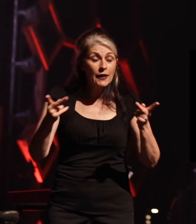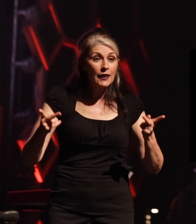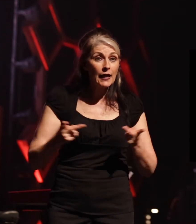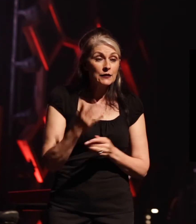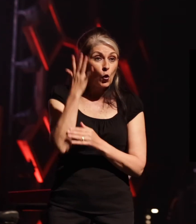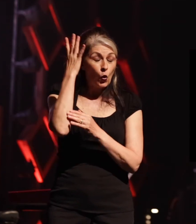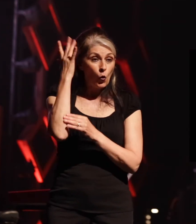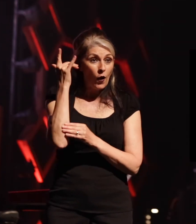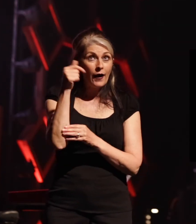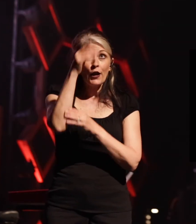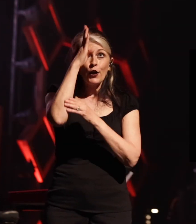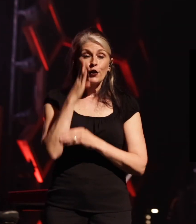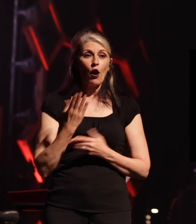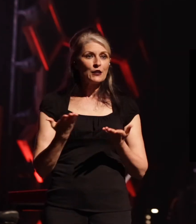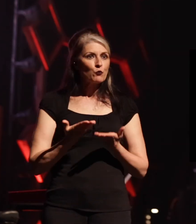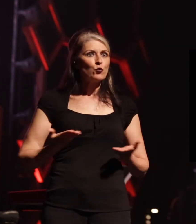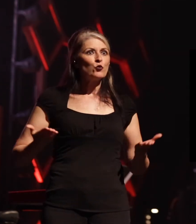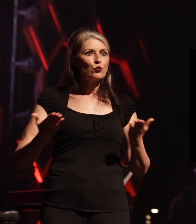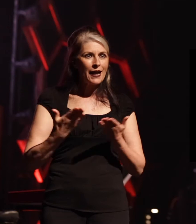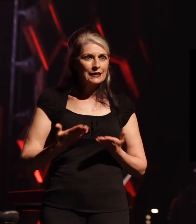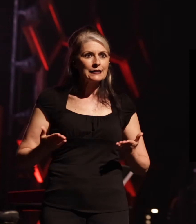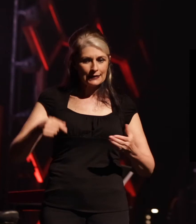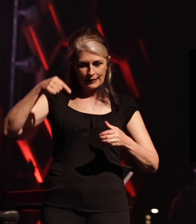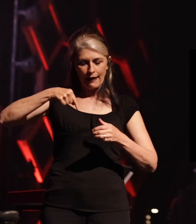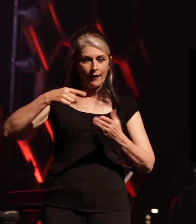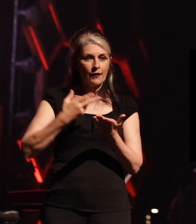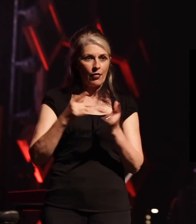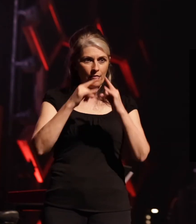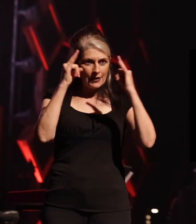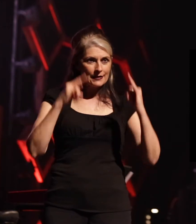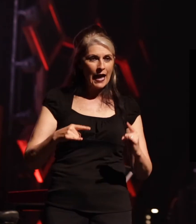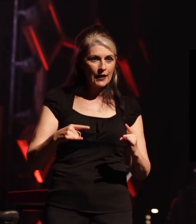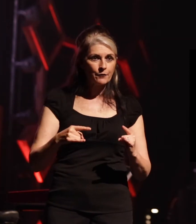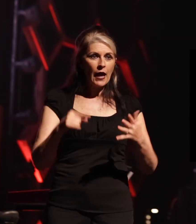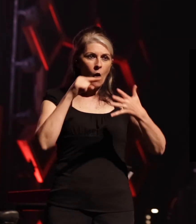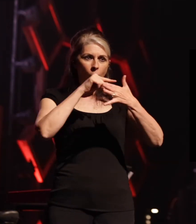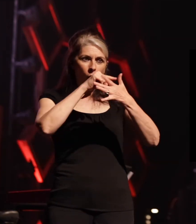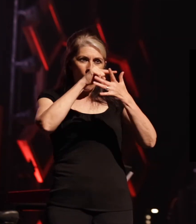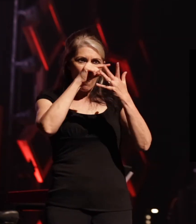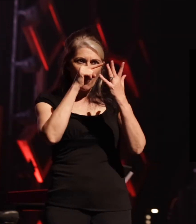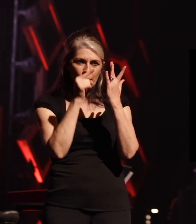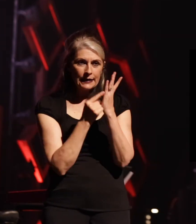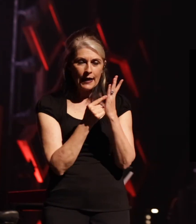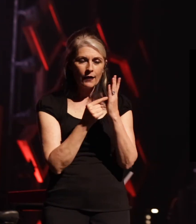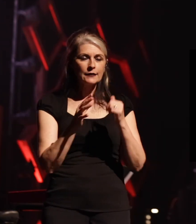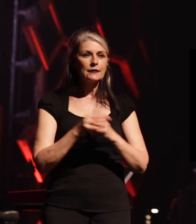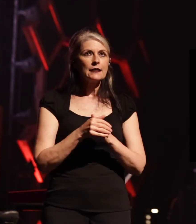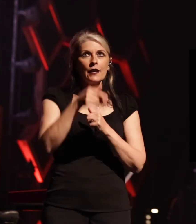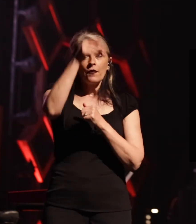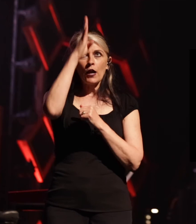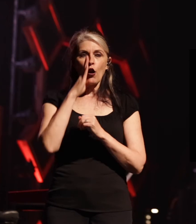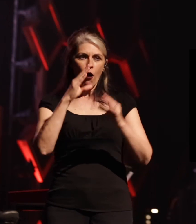God's presence was in this tent. Now, the details of the tabernacle that God instructed them to